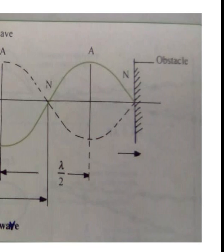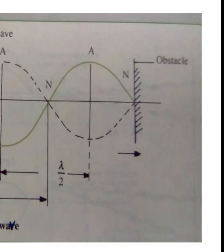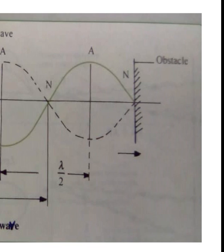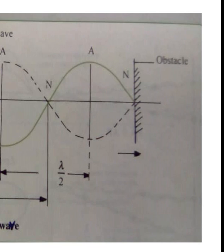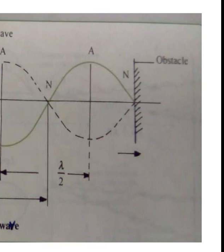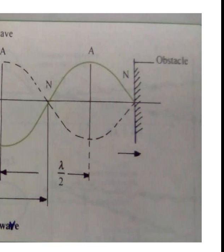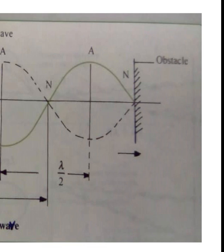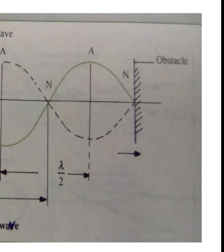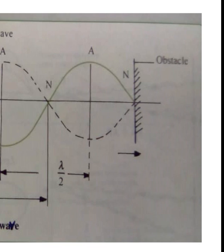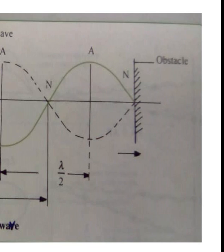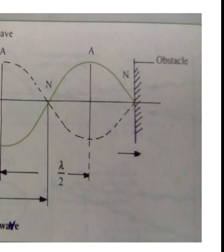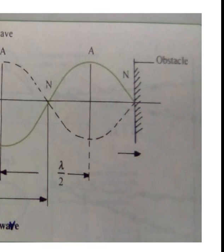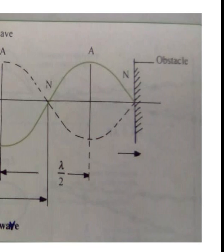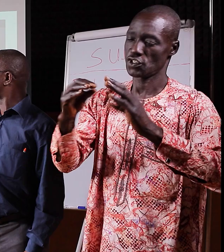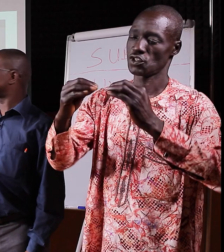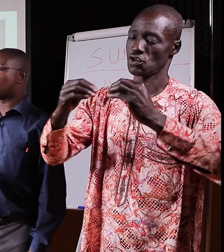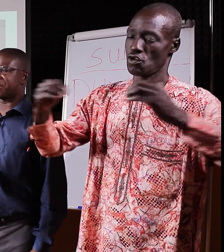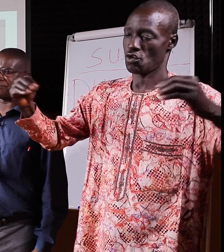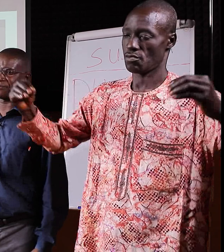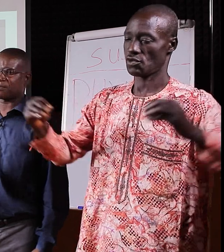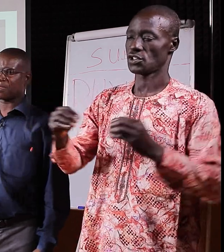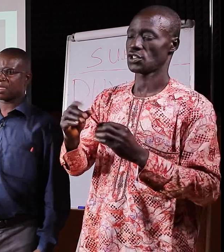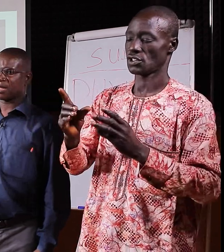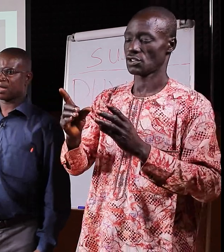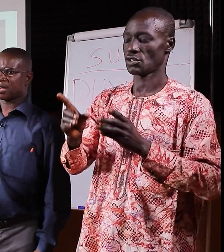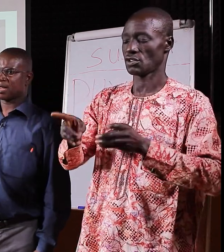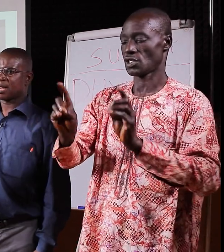now move in the opposite direction to the incident wave.